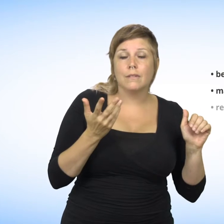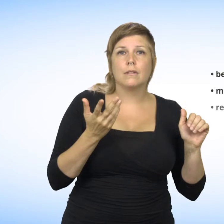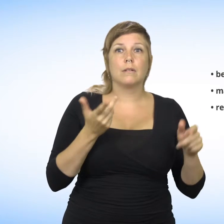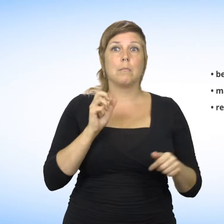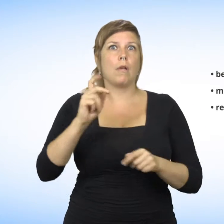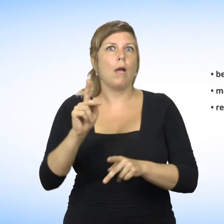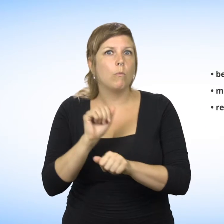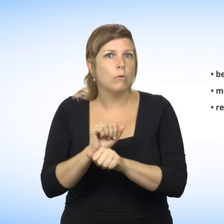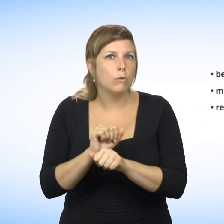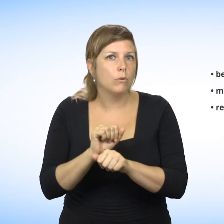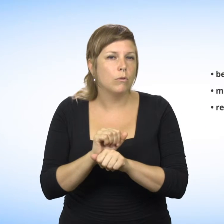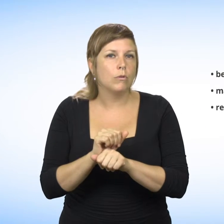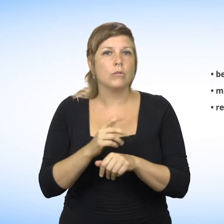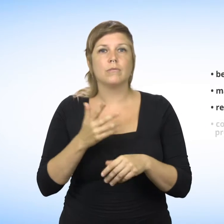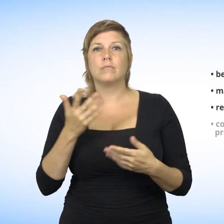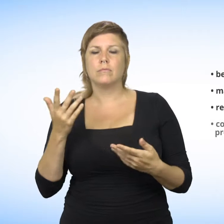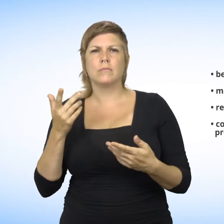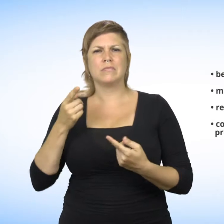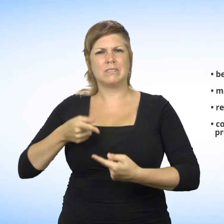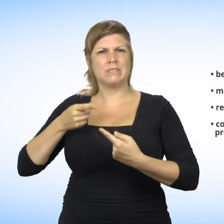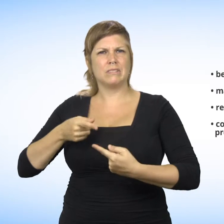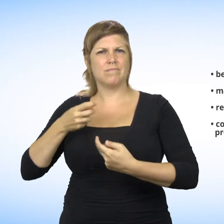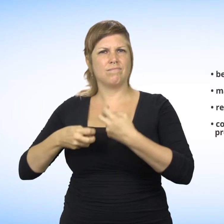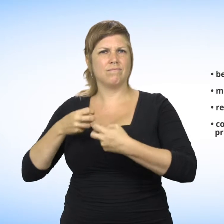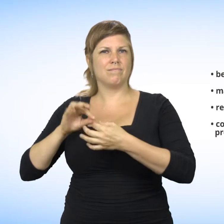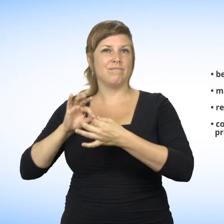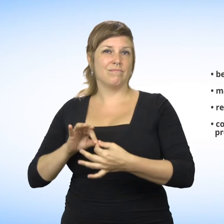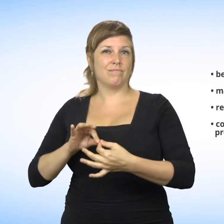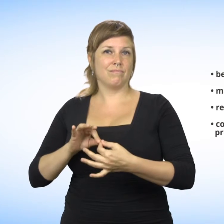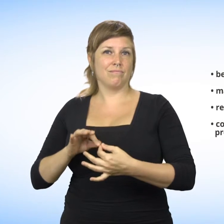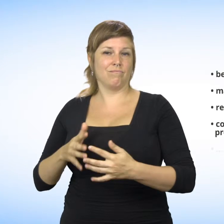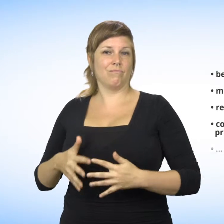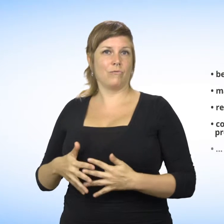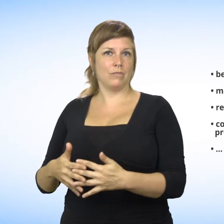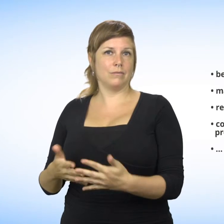leave, returning to work, and complications related to pregnancy.